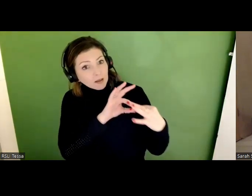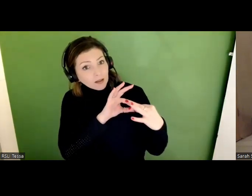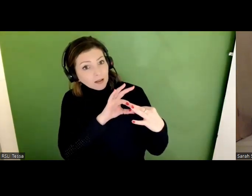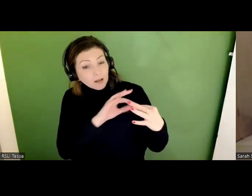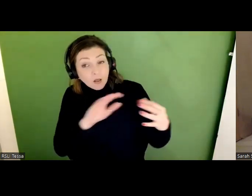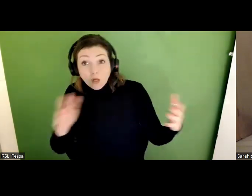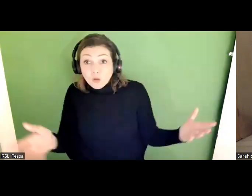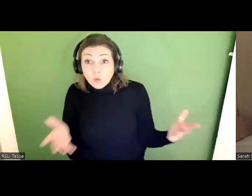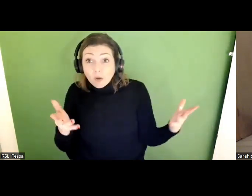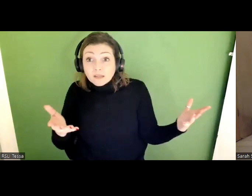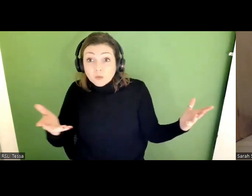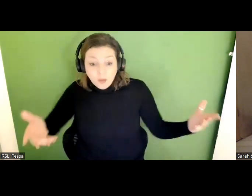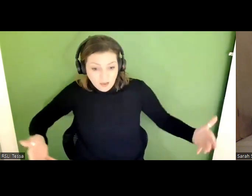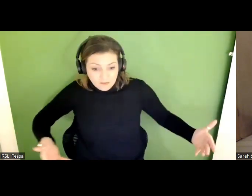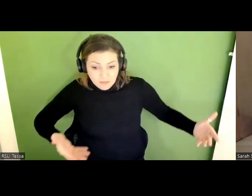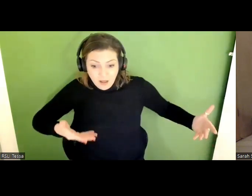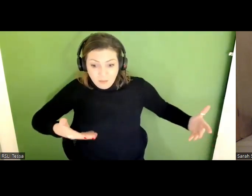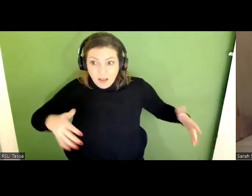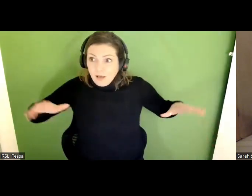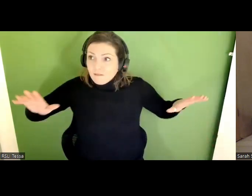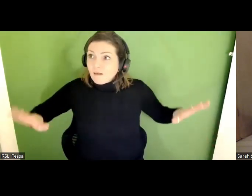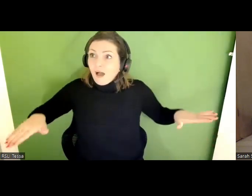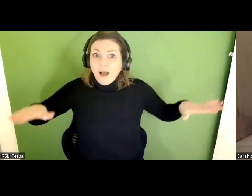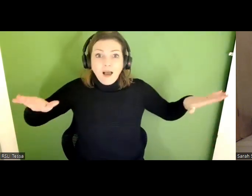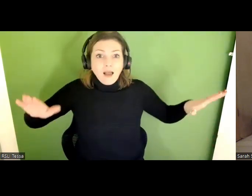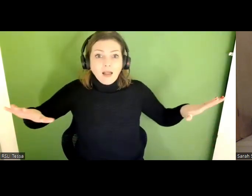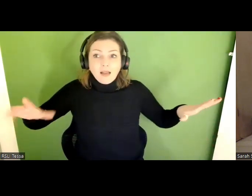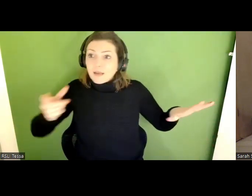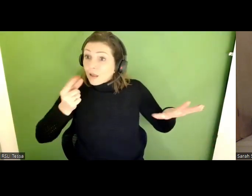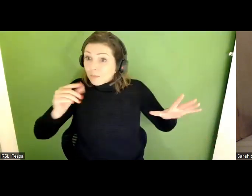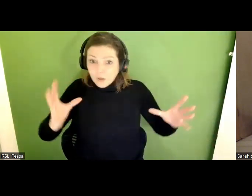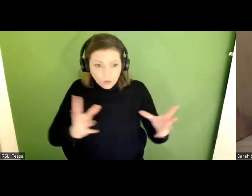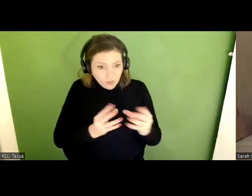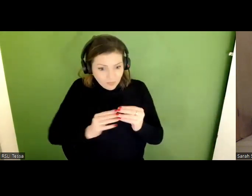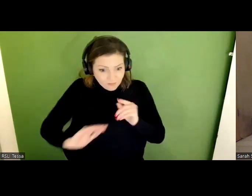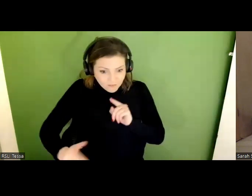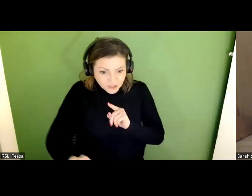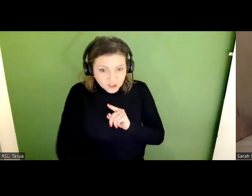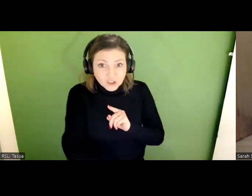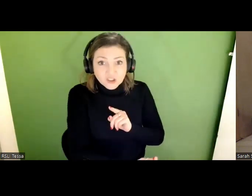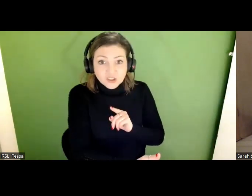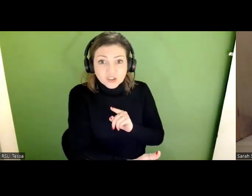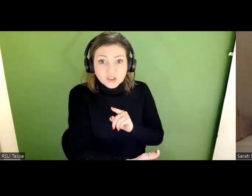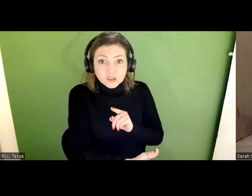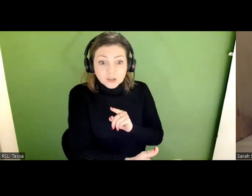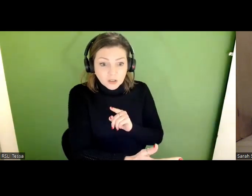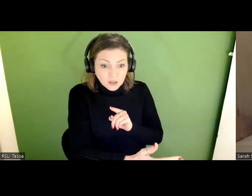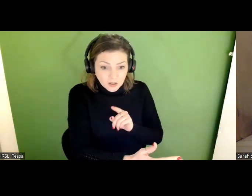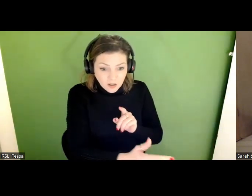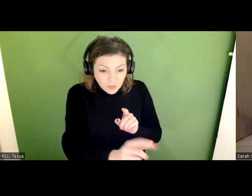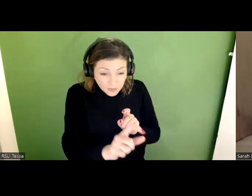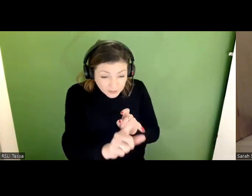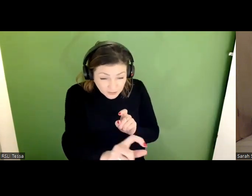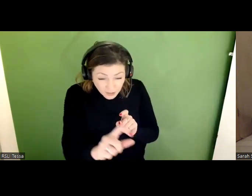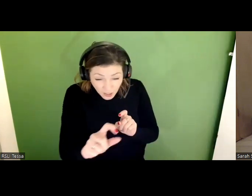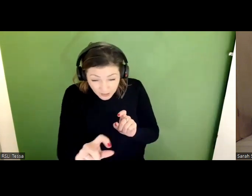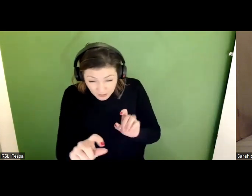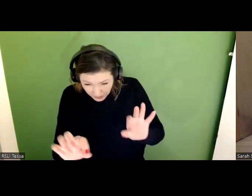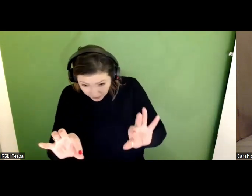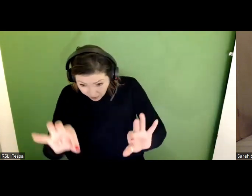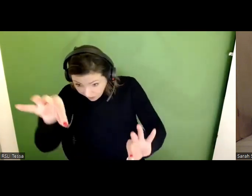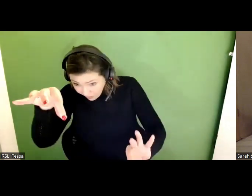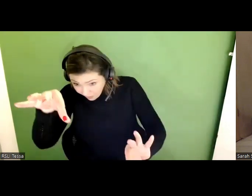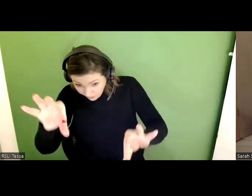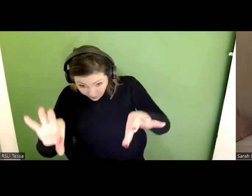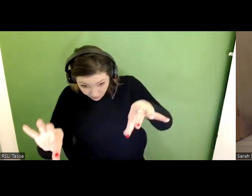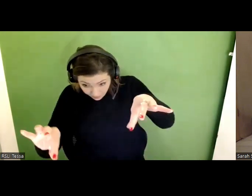me up and let me fly? And can't I be with the fishes? Will the tiny elemental beings hidden